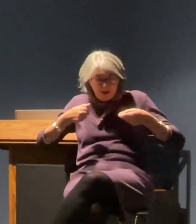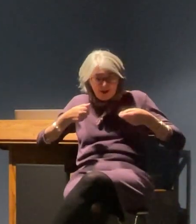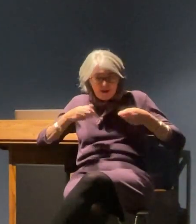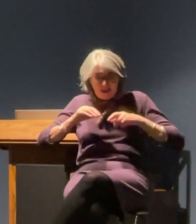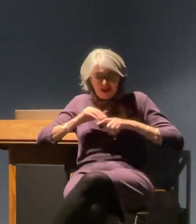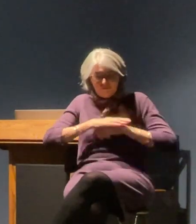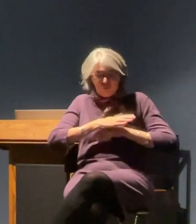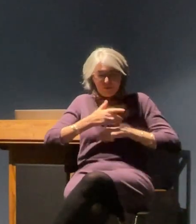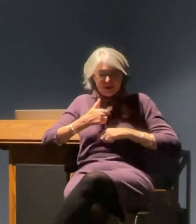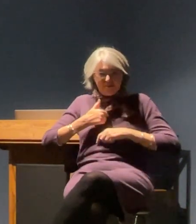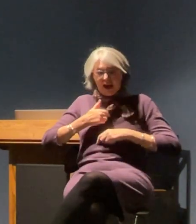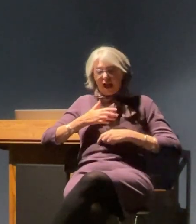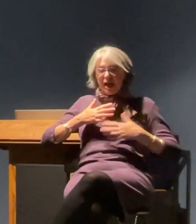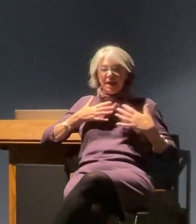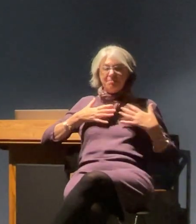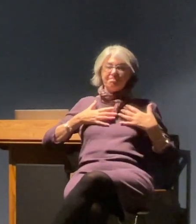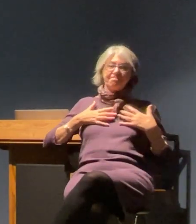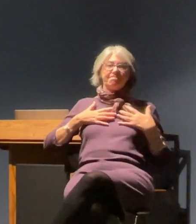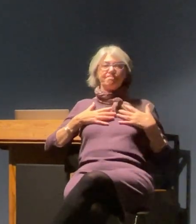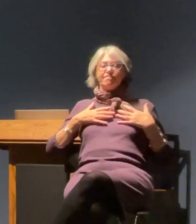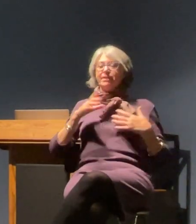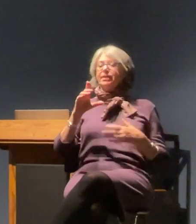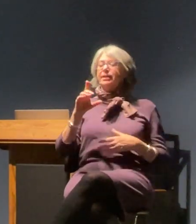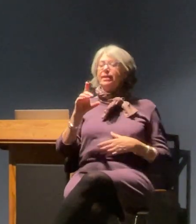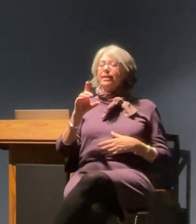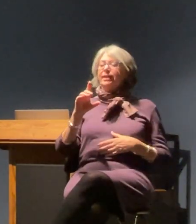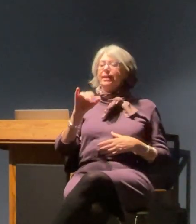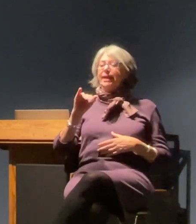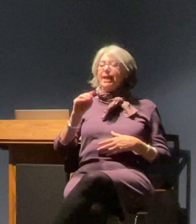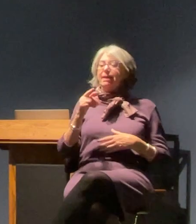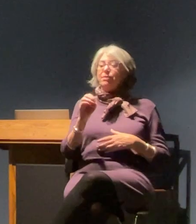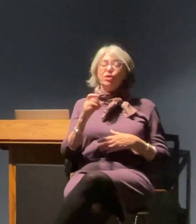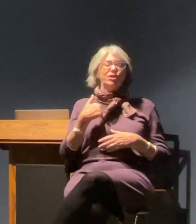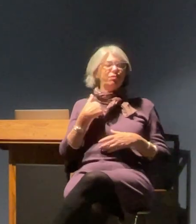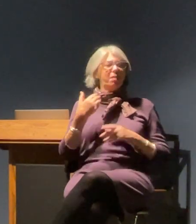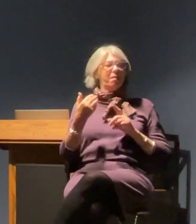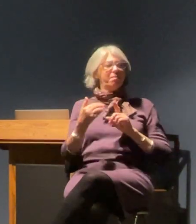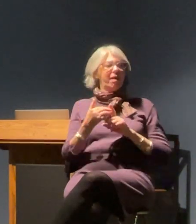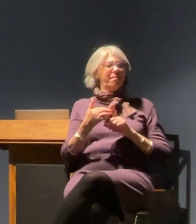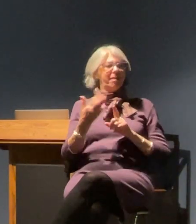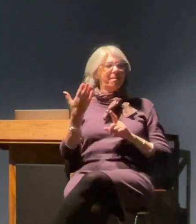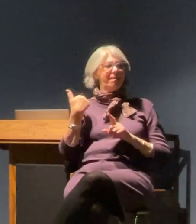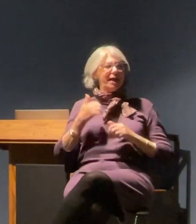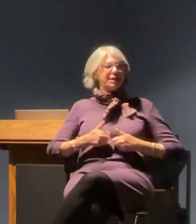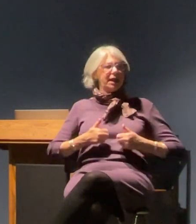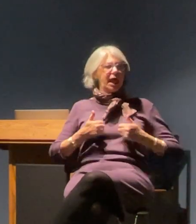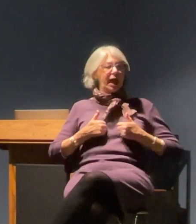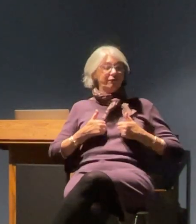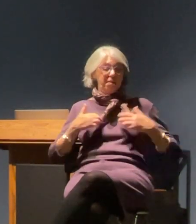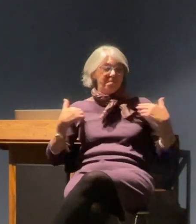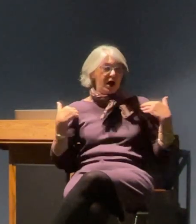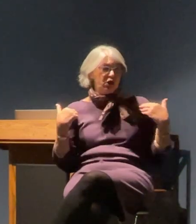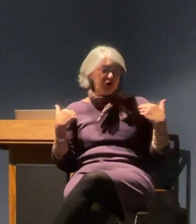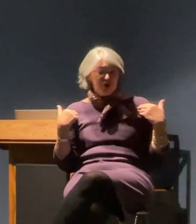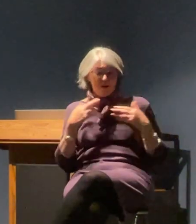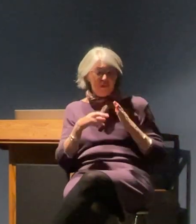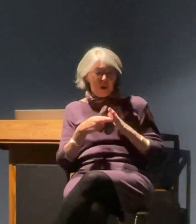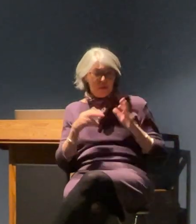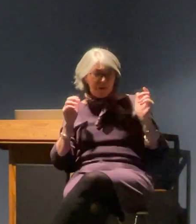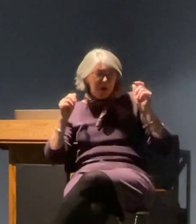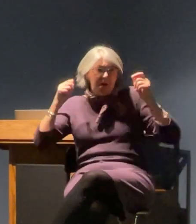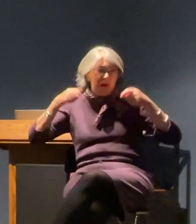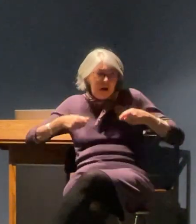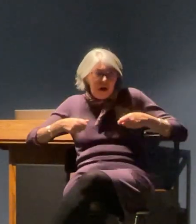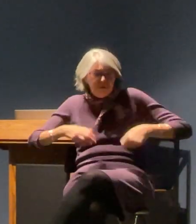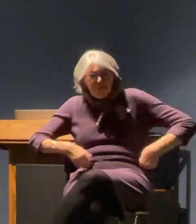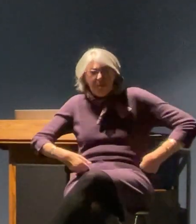of influenced my demeanor for the image, because it reminded me of the past life I was in. So posture might play the role in how when I'm putting this hoodie on,